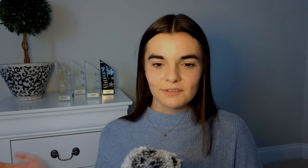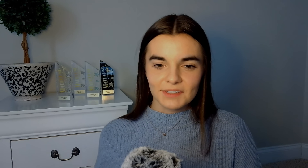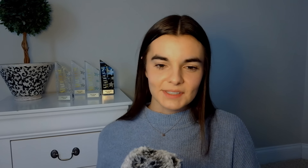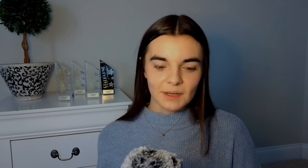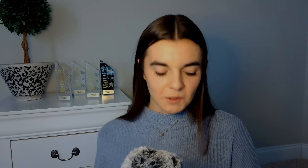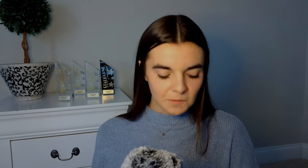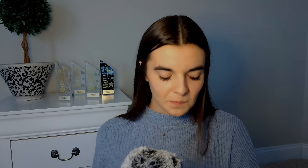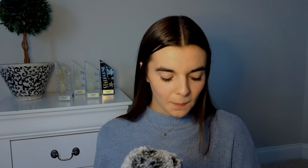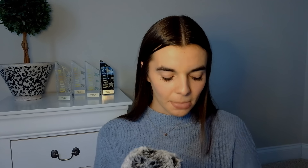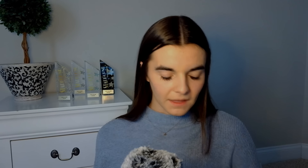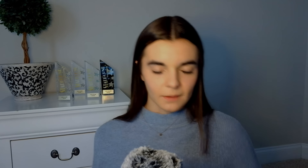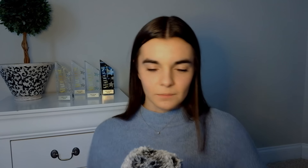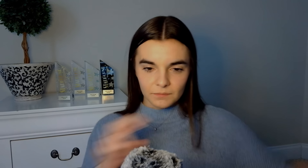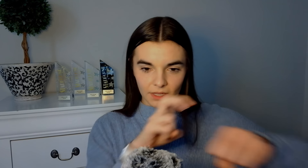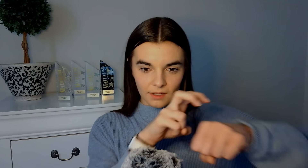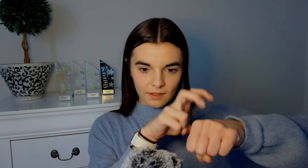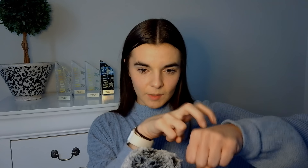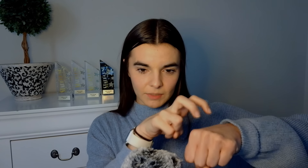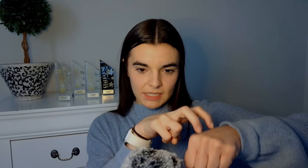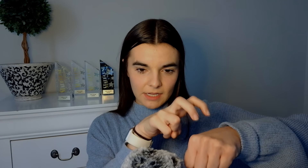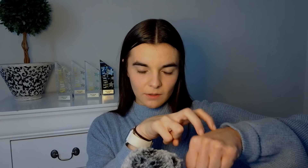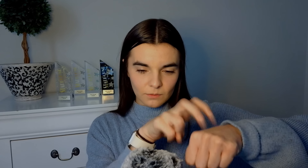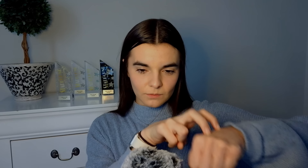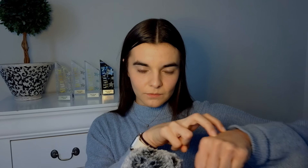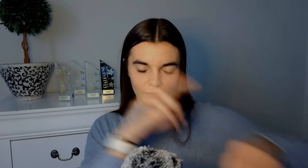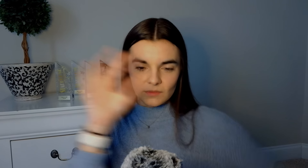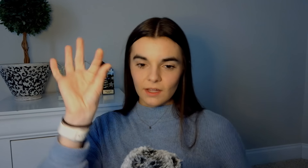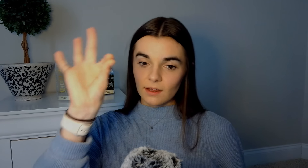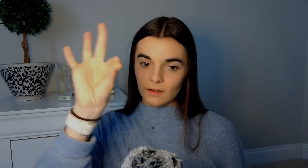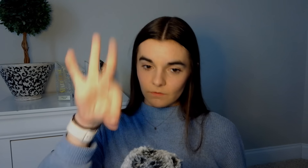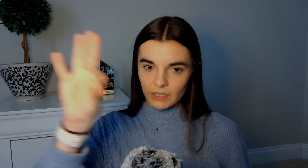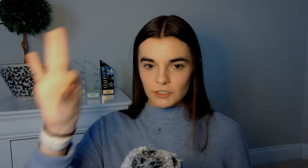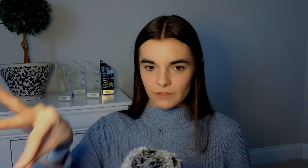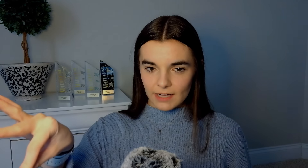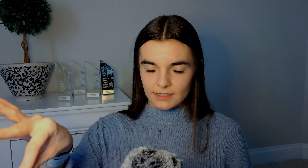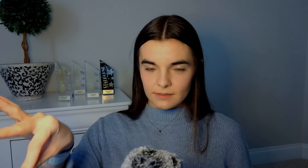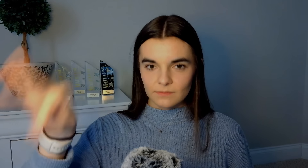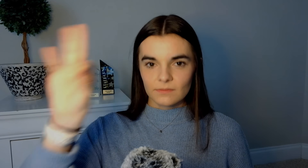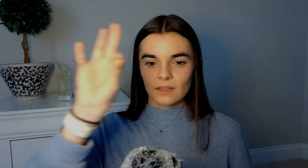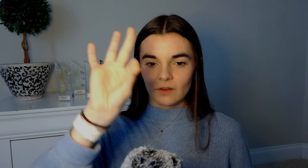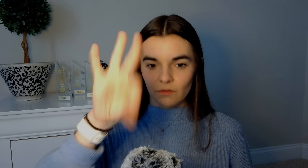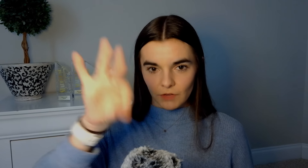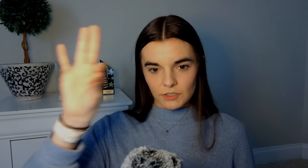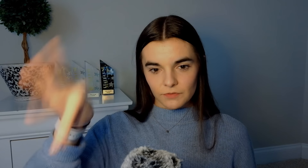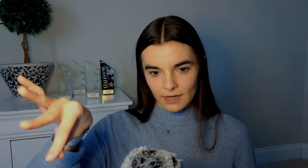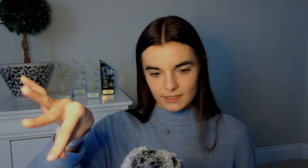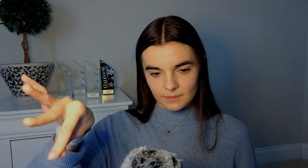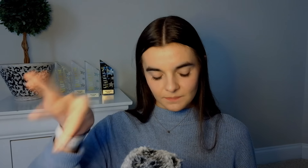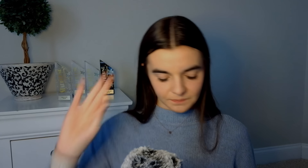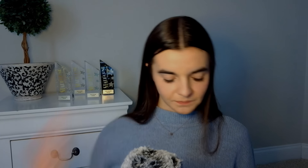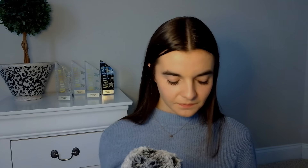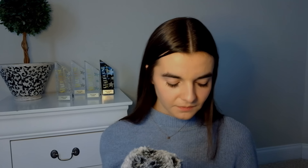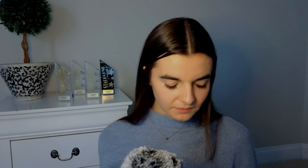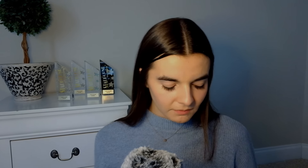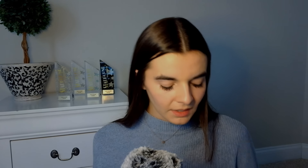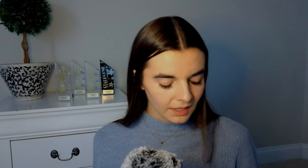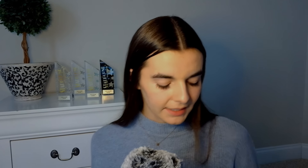So, yeah. Potato. French fries. French fries.